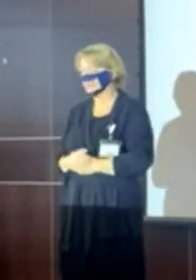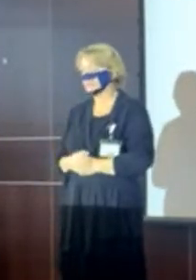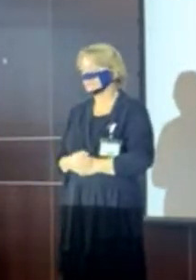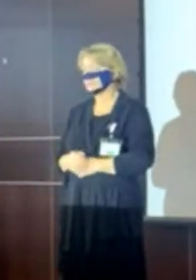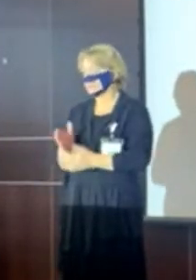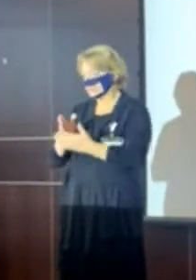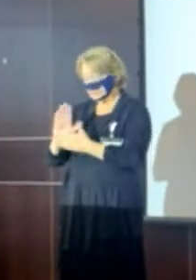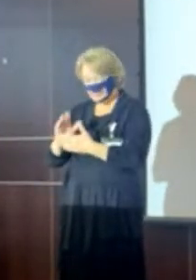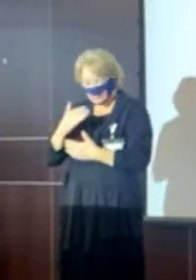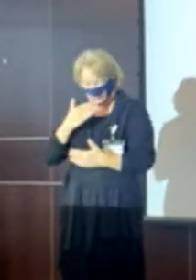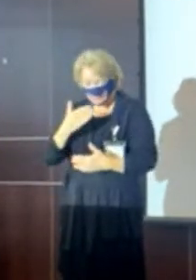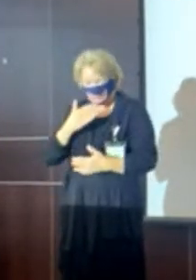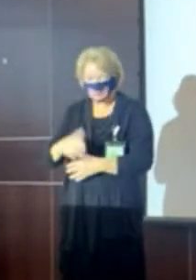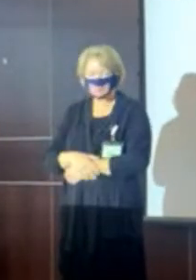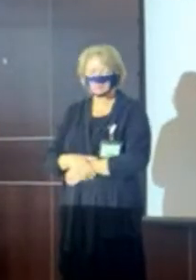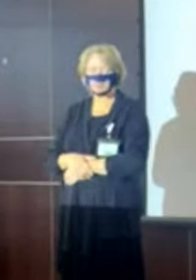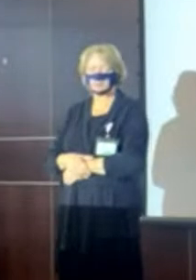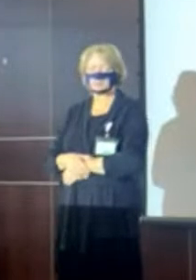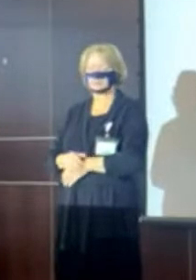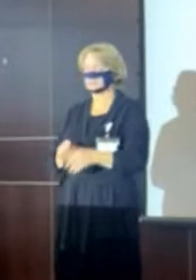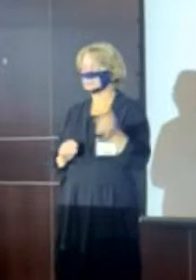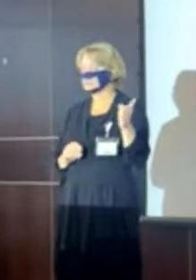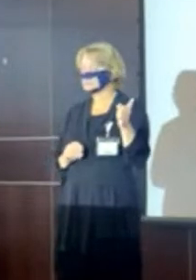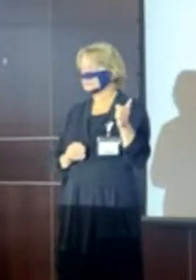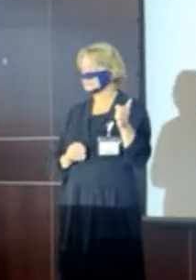All righty, thank you. Okay, Spencer, anything else?